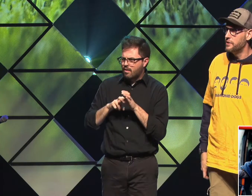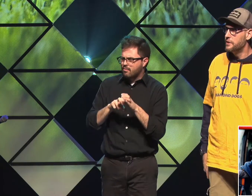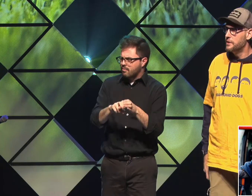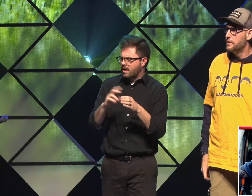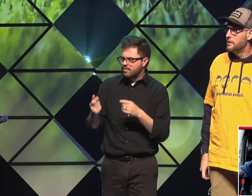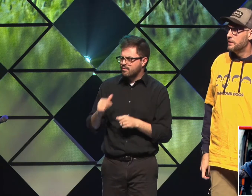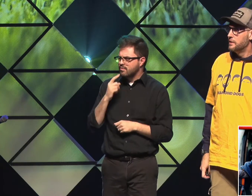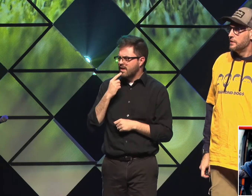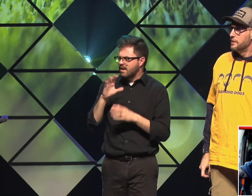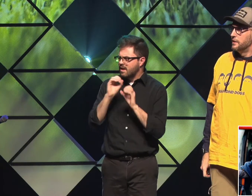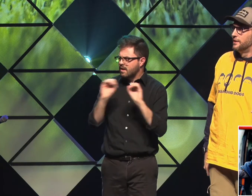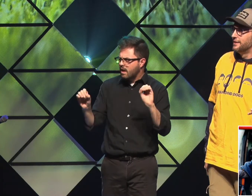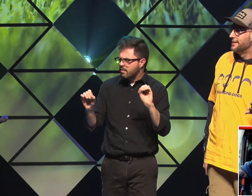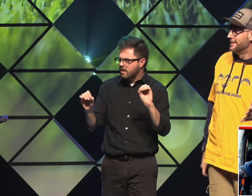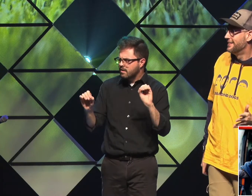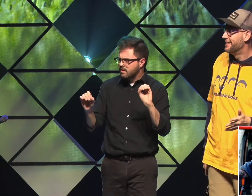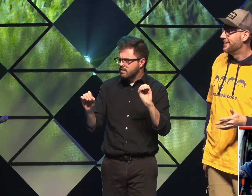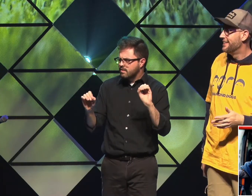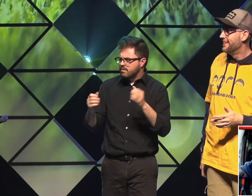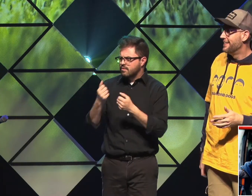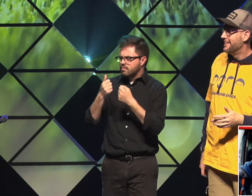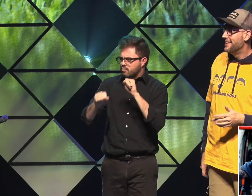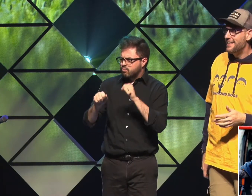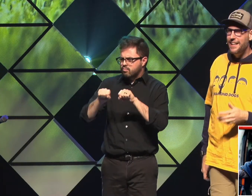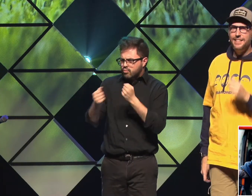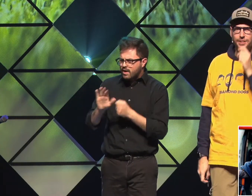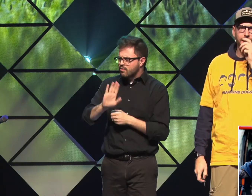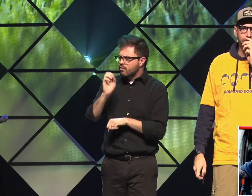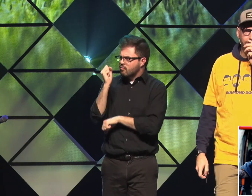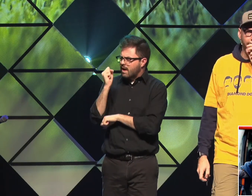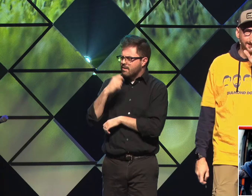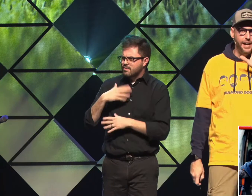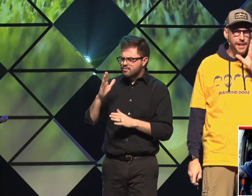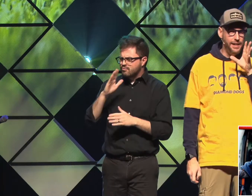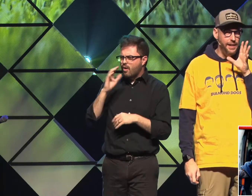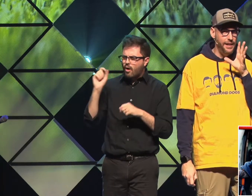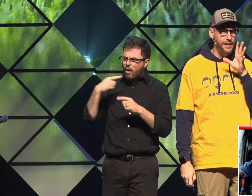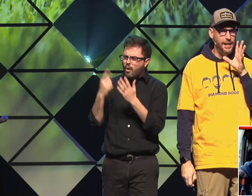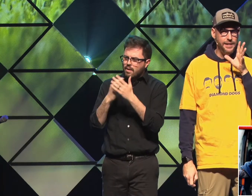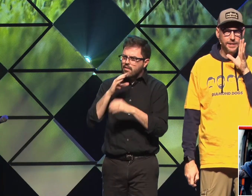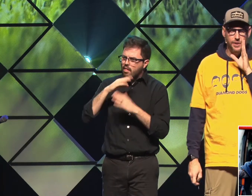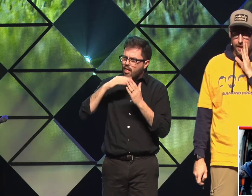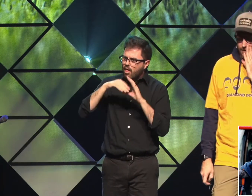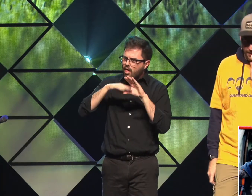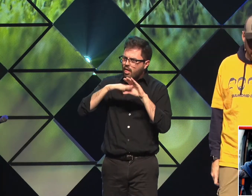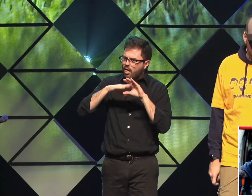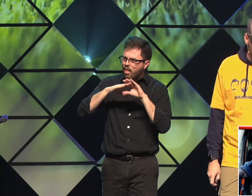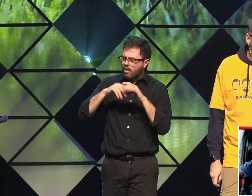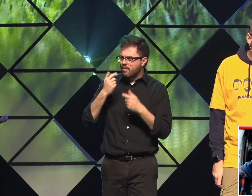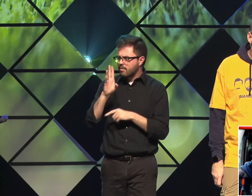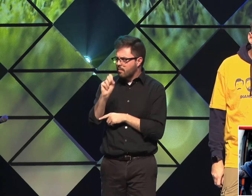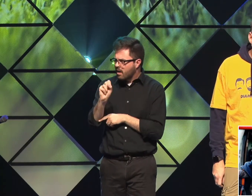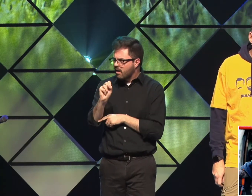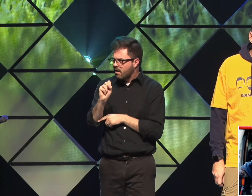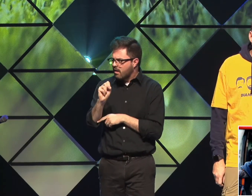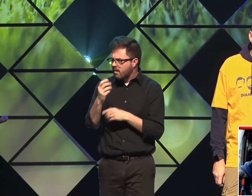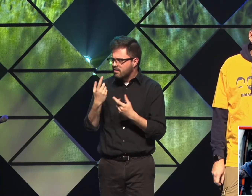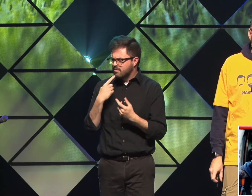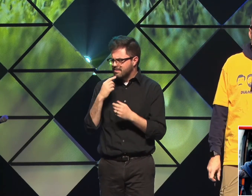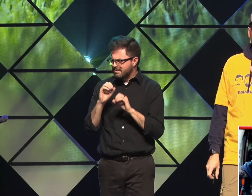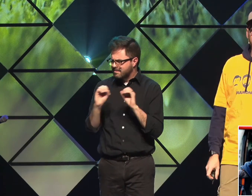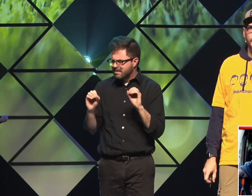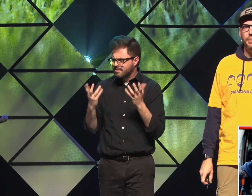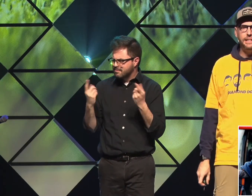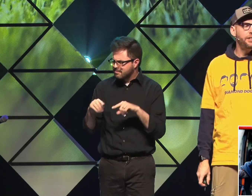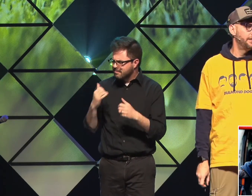hours." And he says, okay. And he says, okay. He